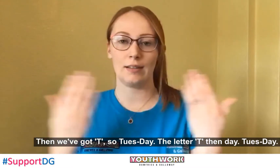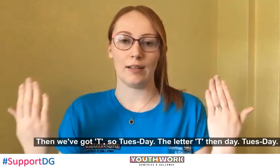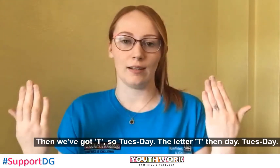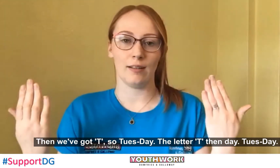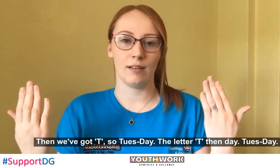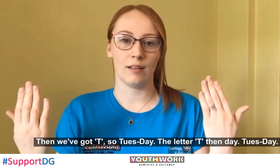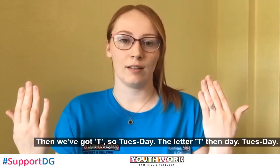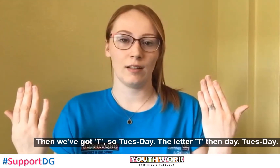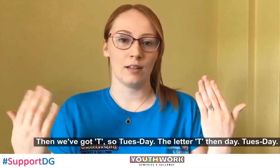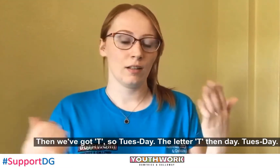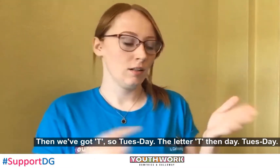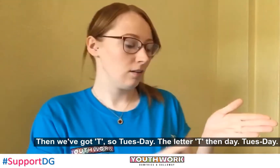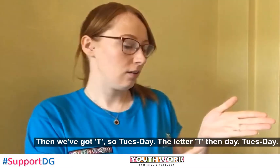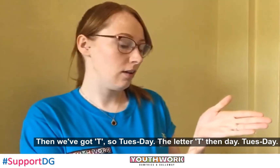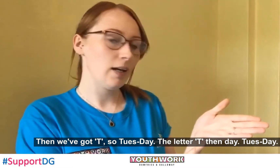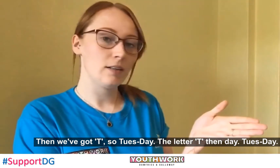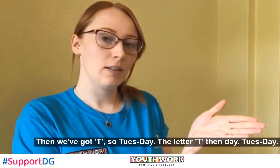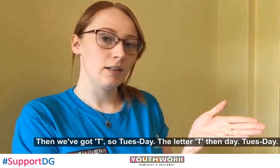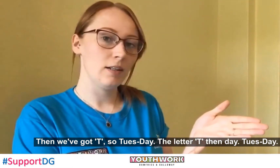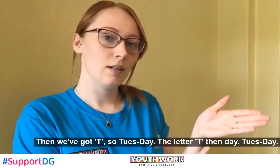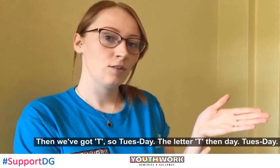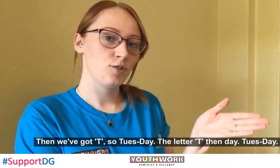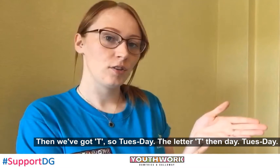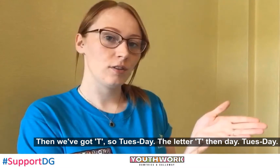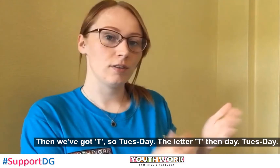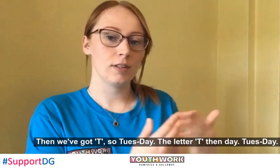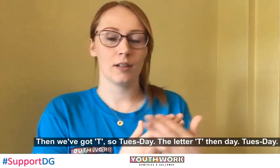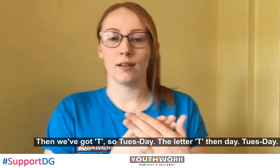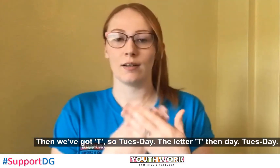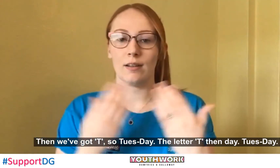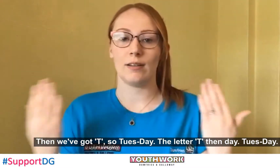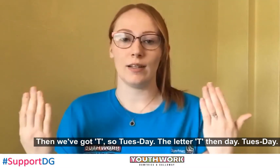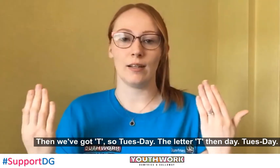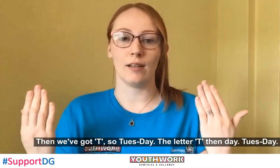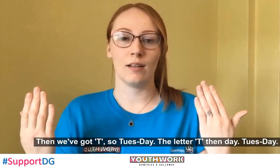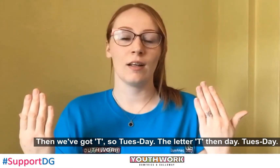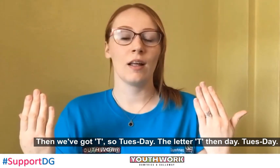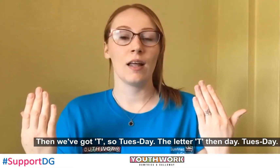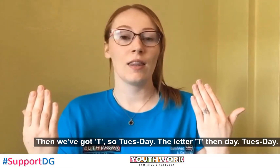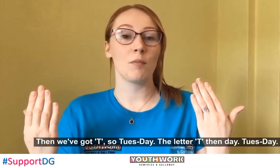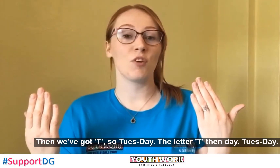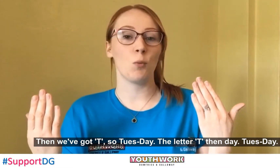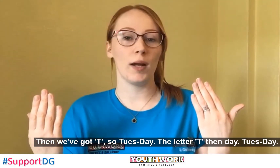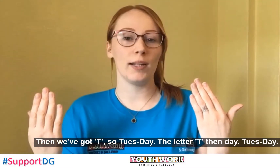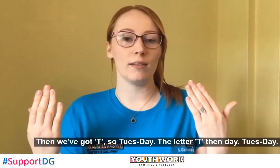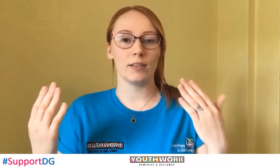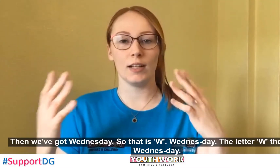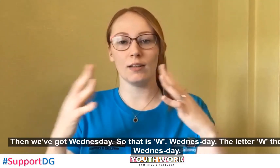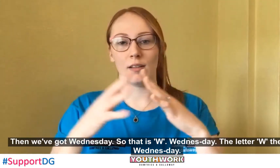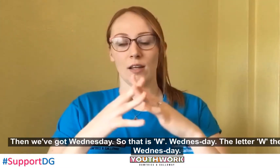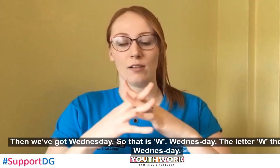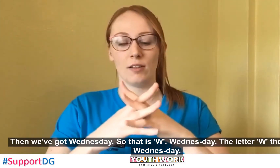Tuesday. So the letter T, Tuesday. Then we've got Wednesday, so that's